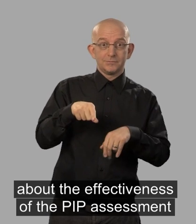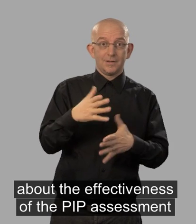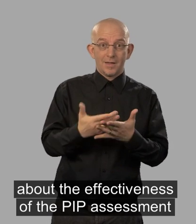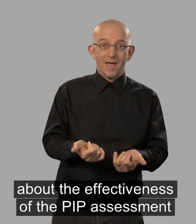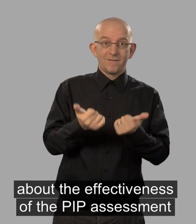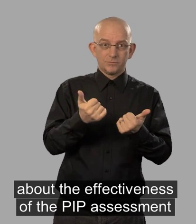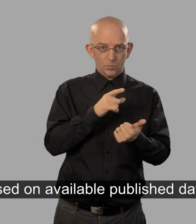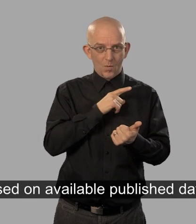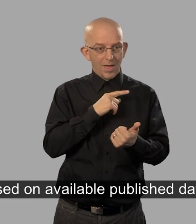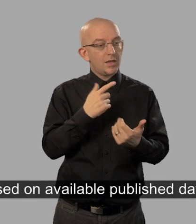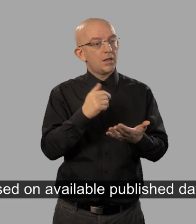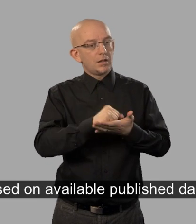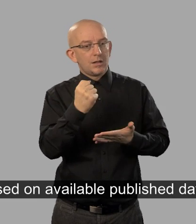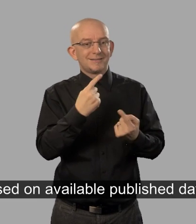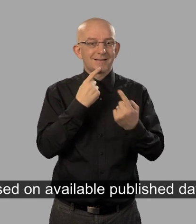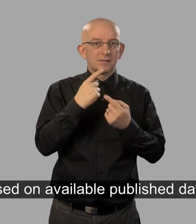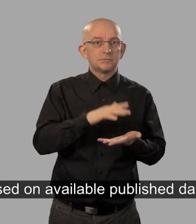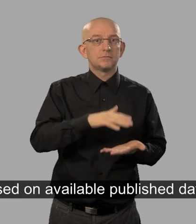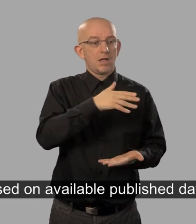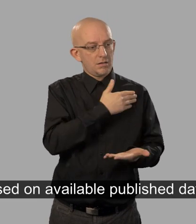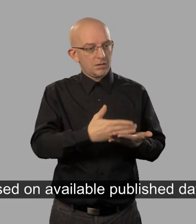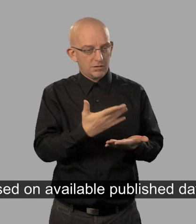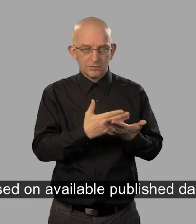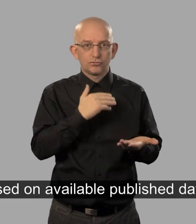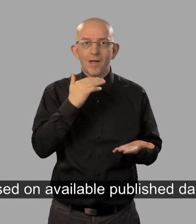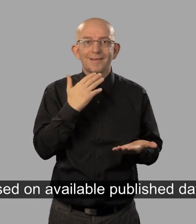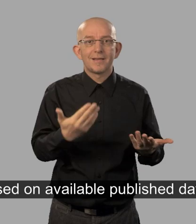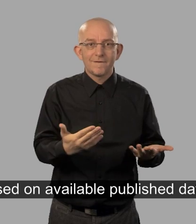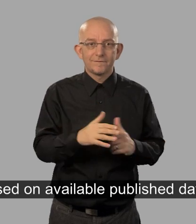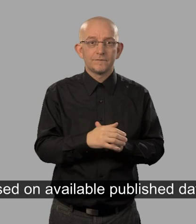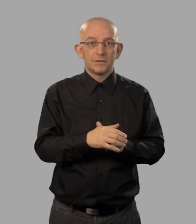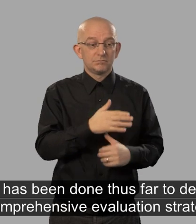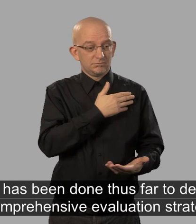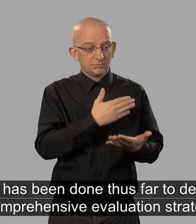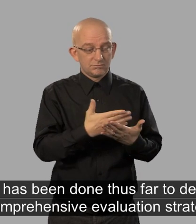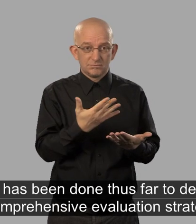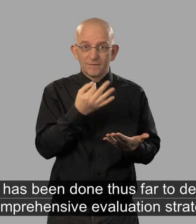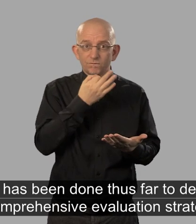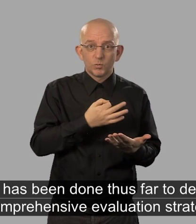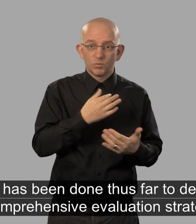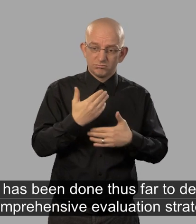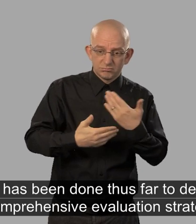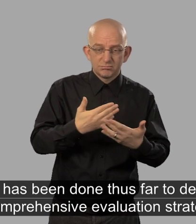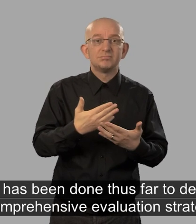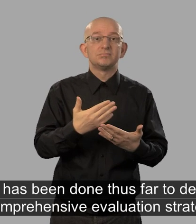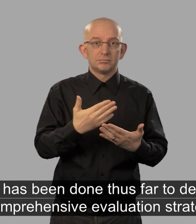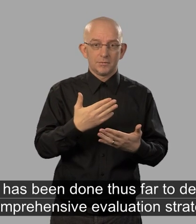of the PIP assessment based on available published data. Little has been done thus far